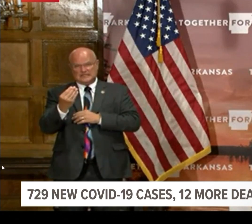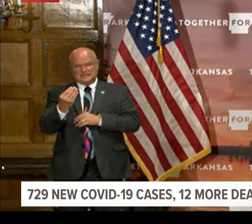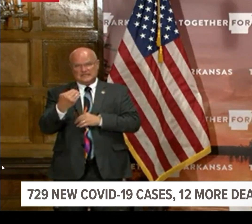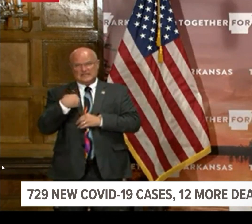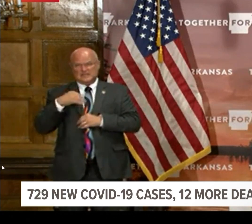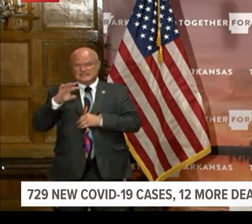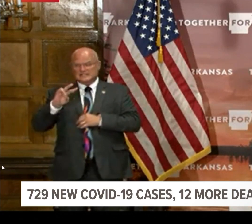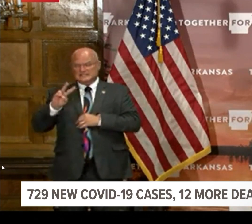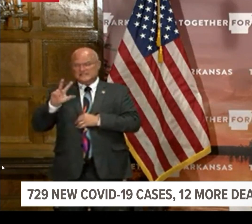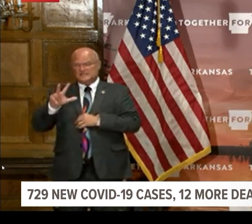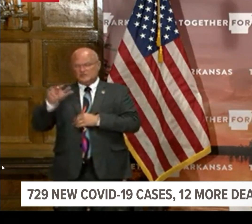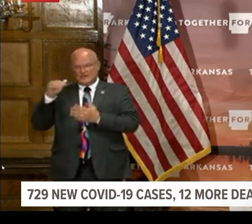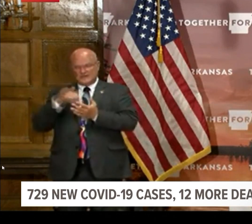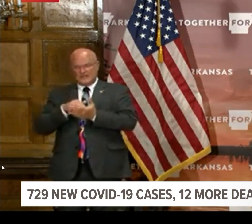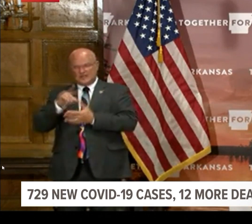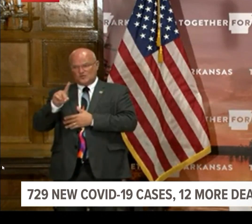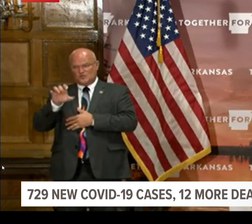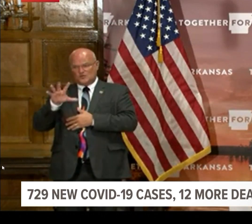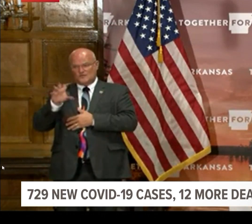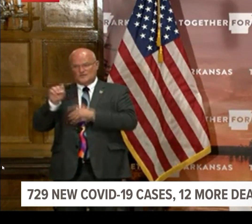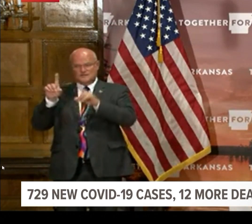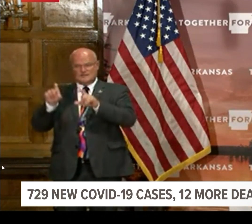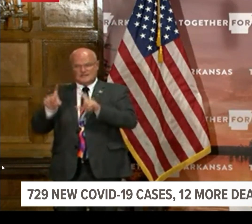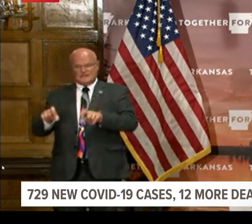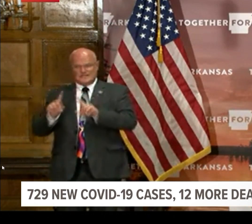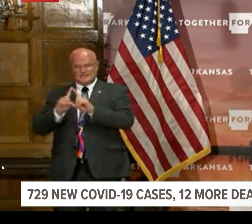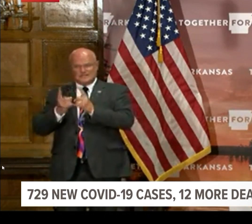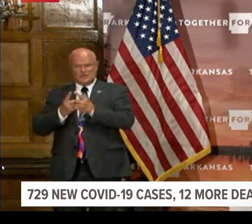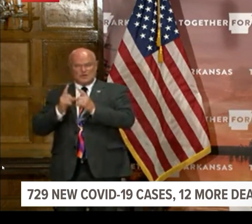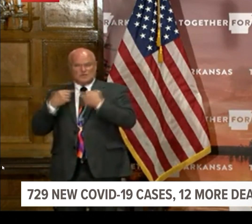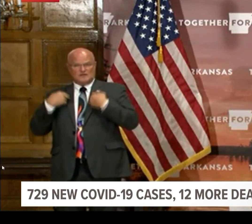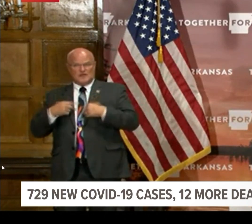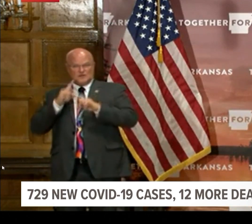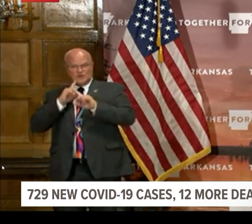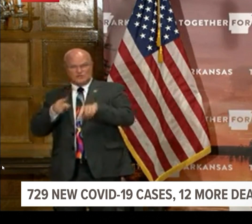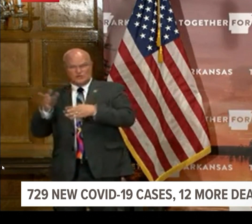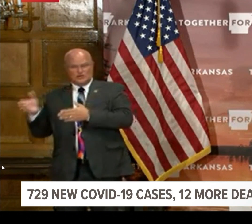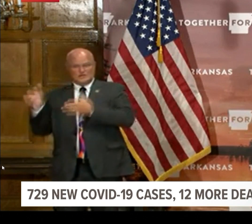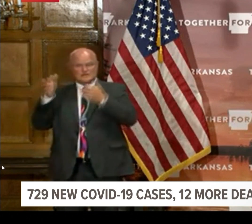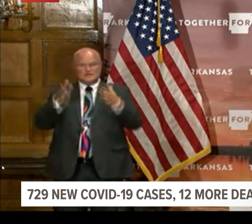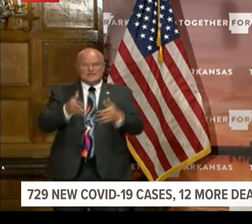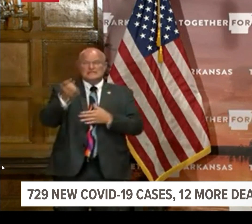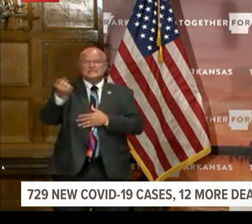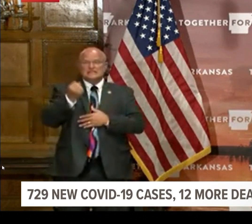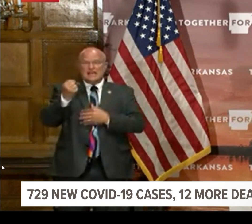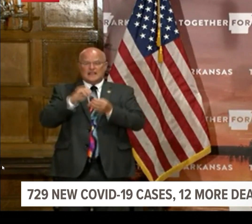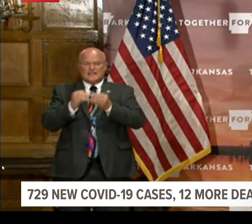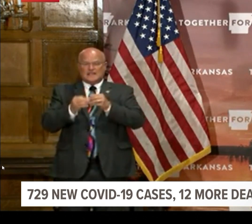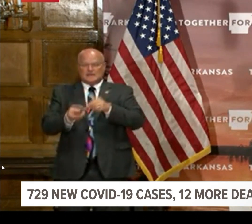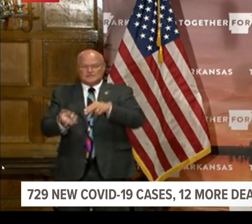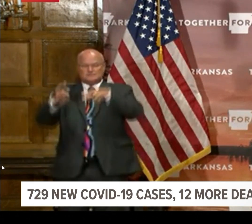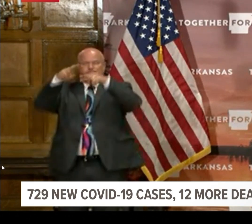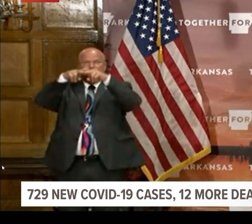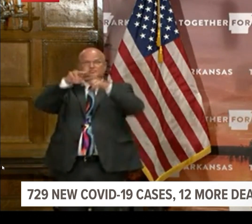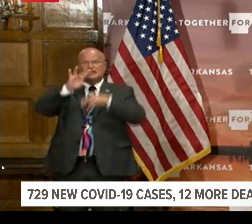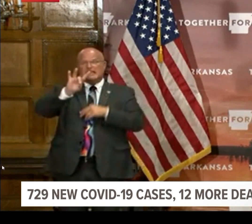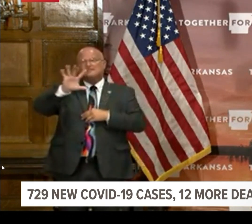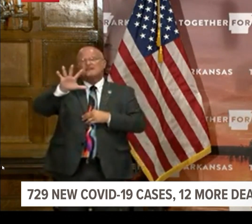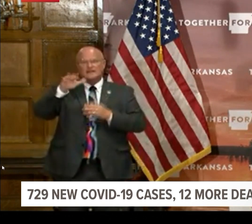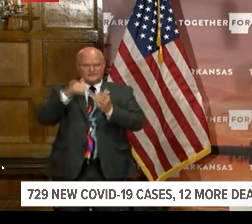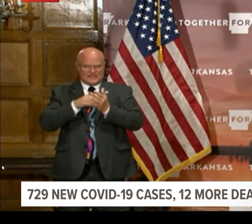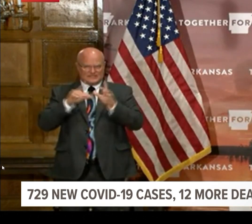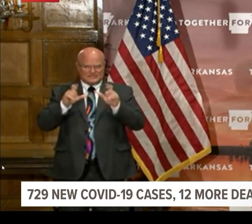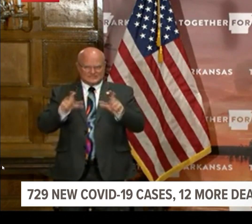were 73,150 tests reported by the Department of Health. On Saturday, that number jumped to 85,000